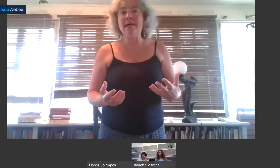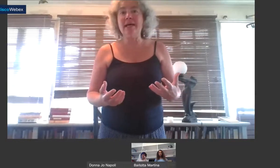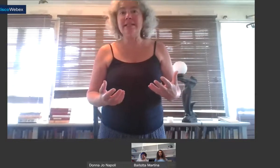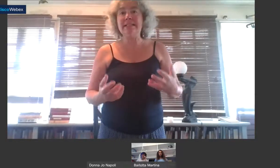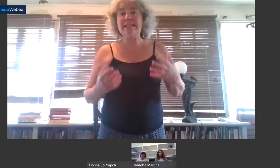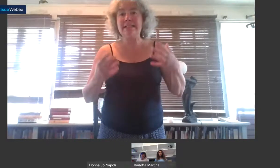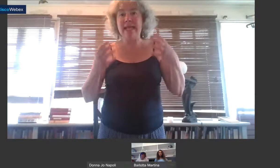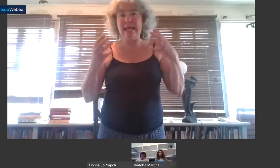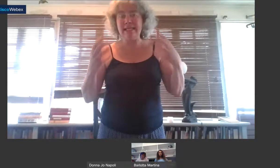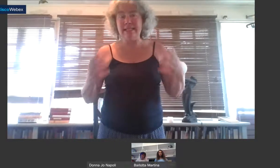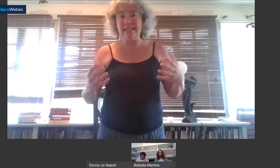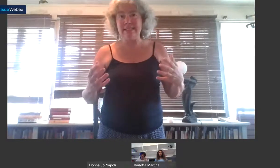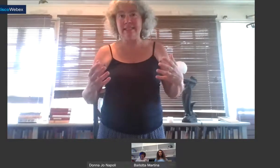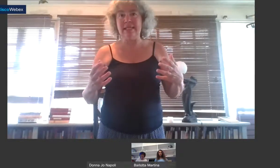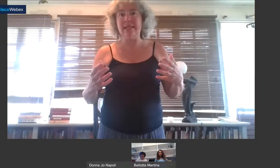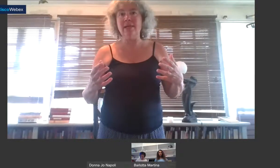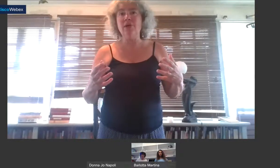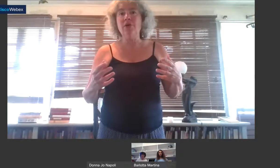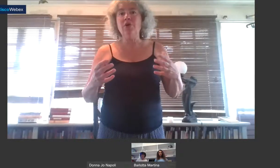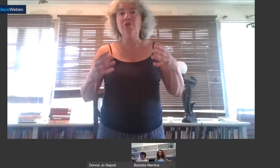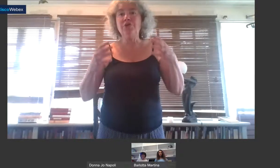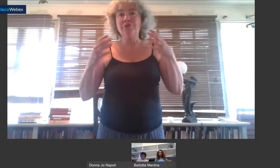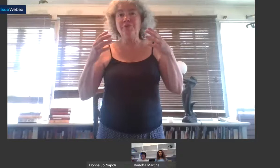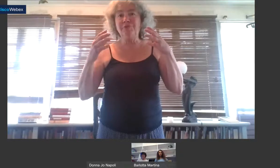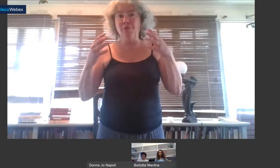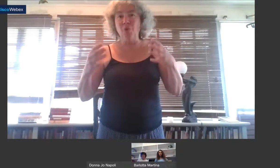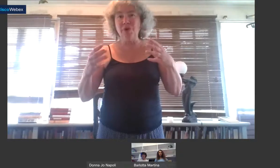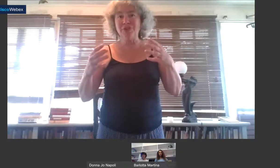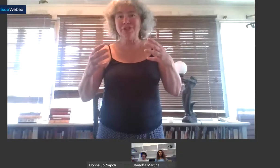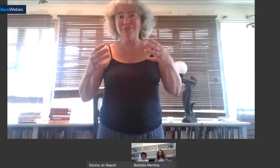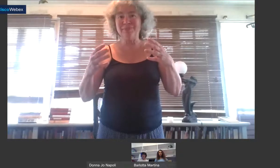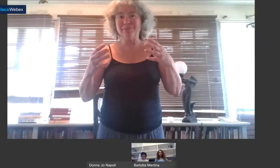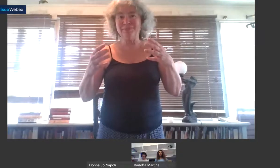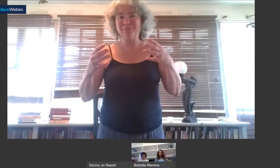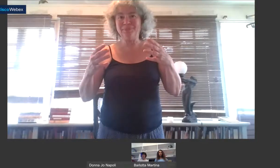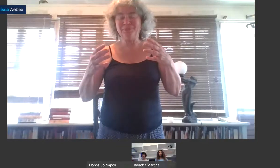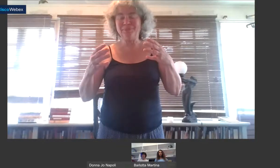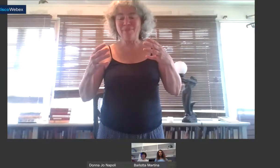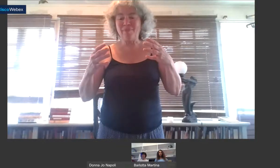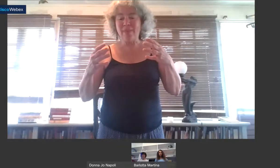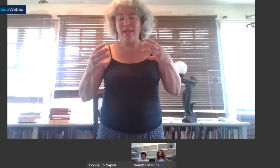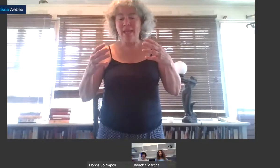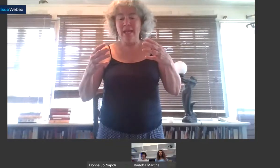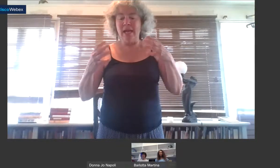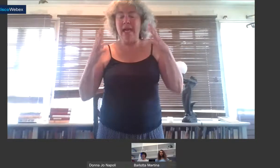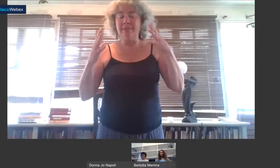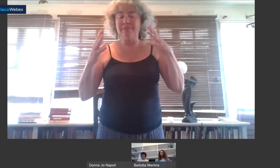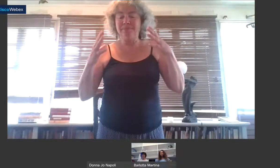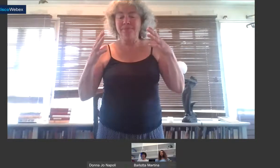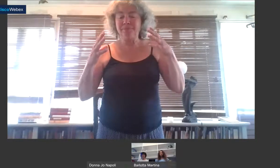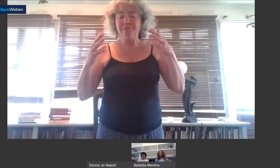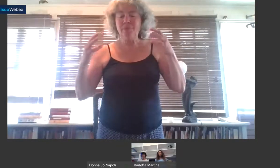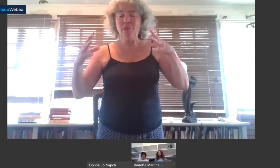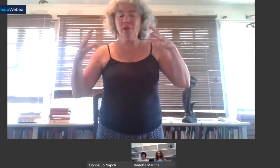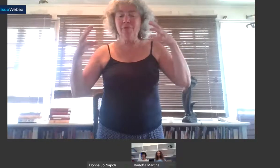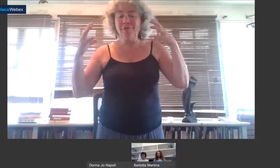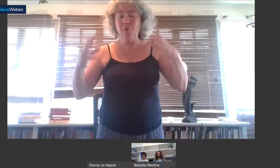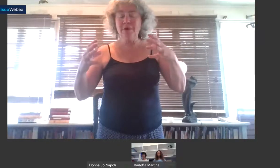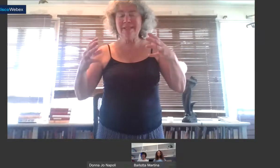the tendency to force, force